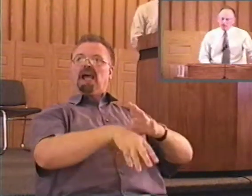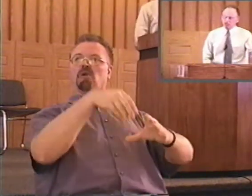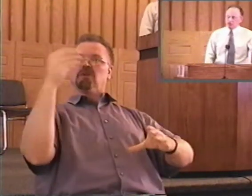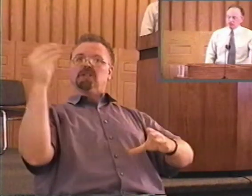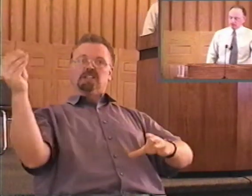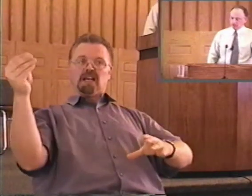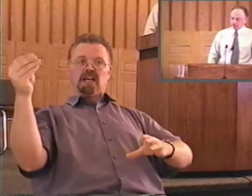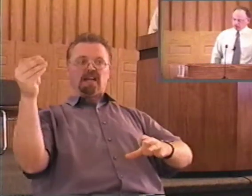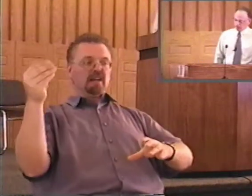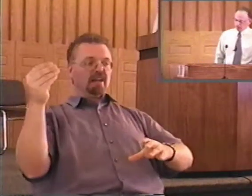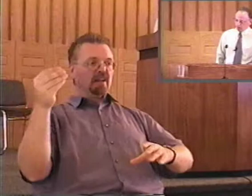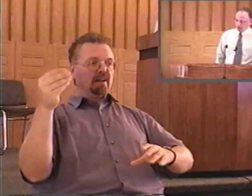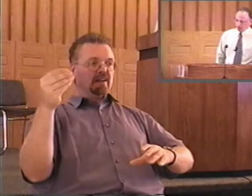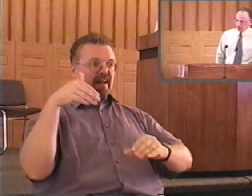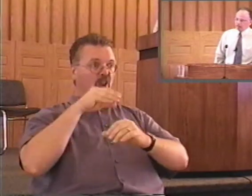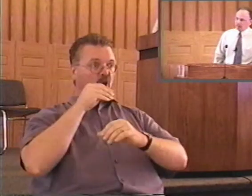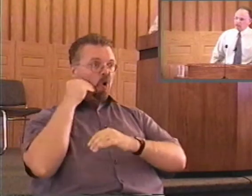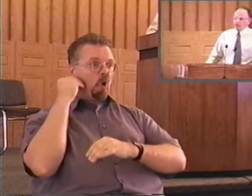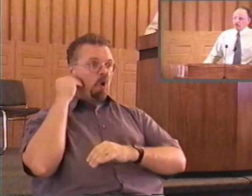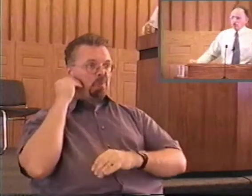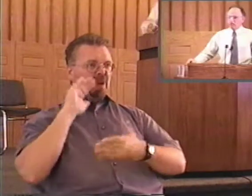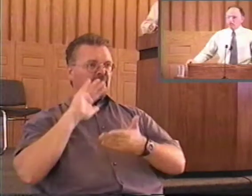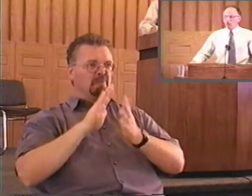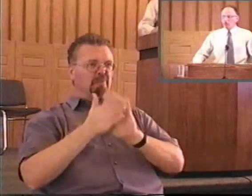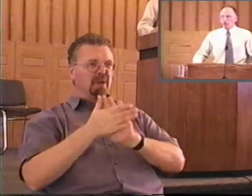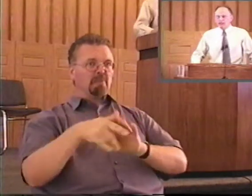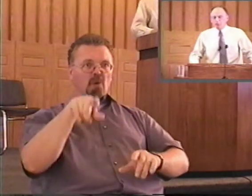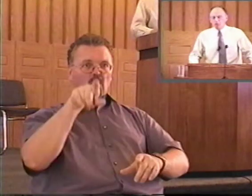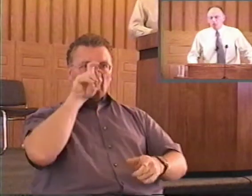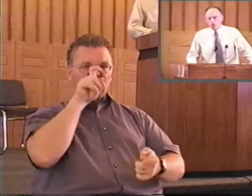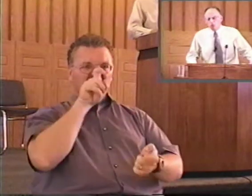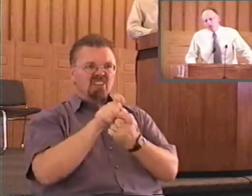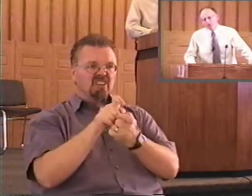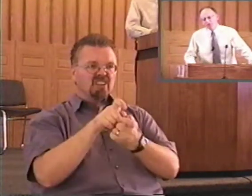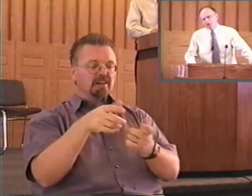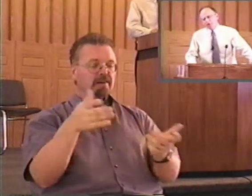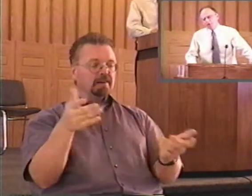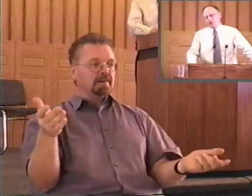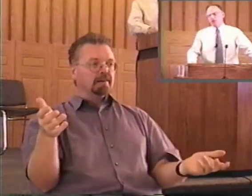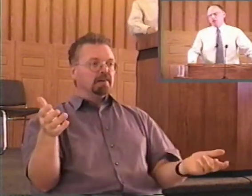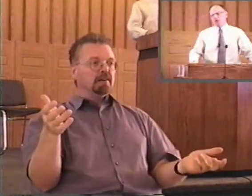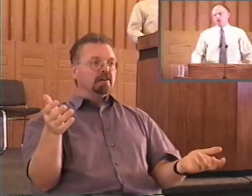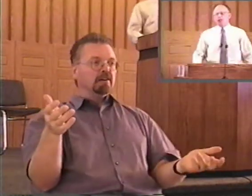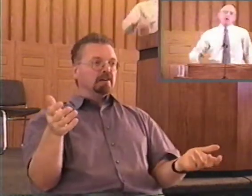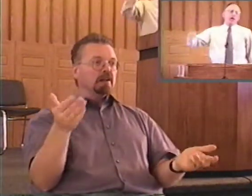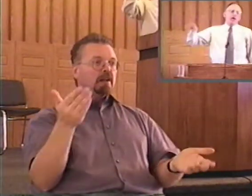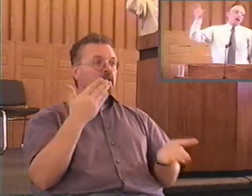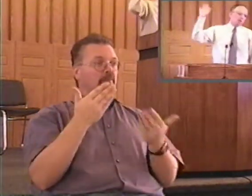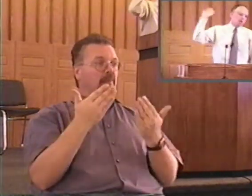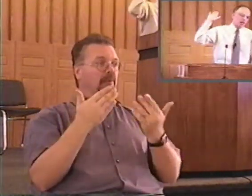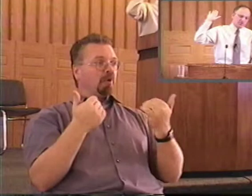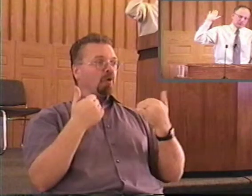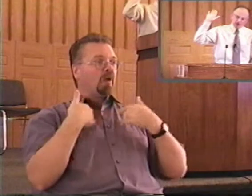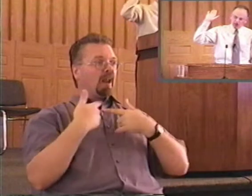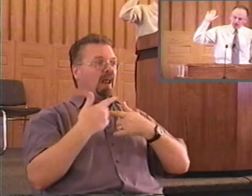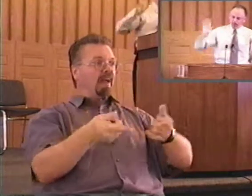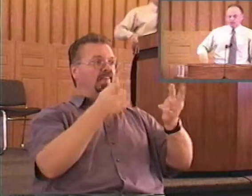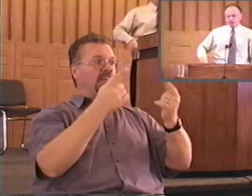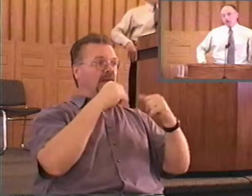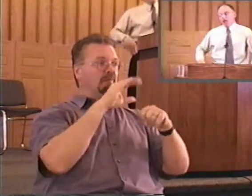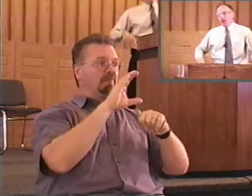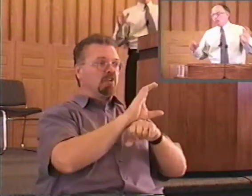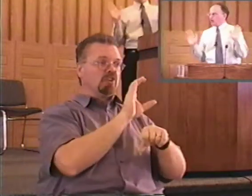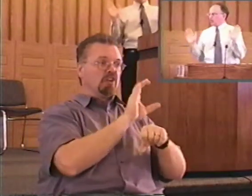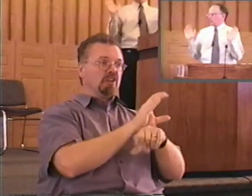unsubmissive witches. We can come here and we can look like the most wonderful Christian children and raise